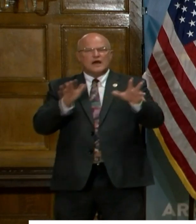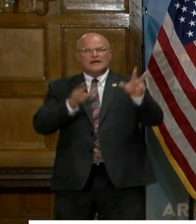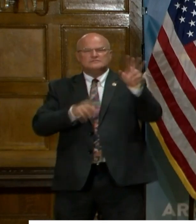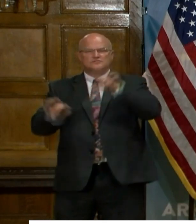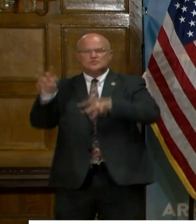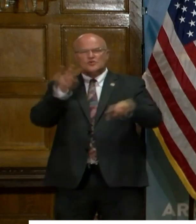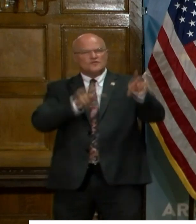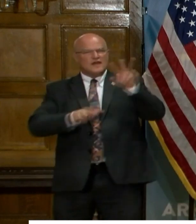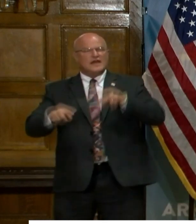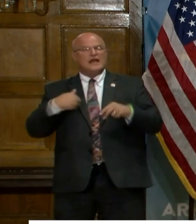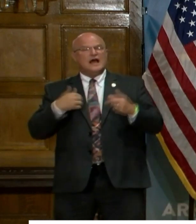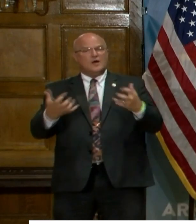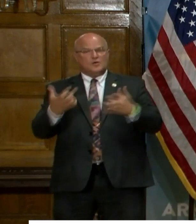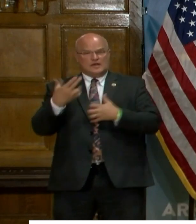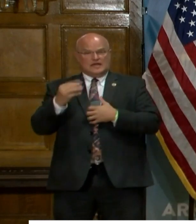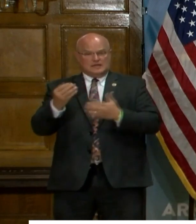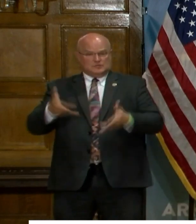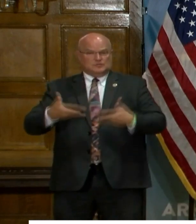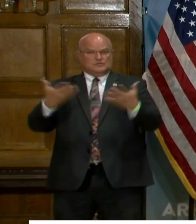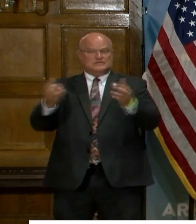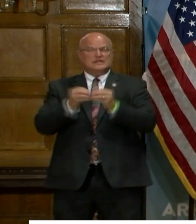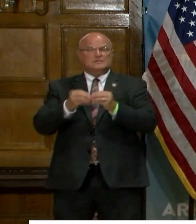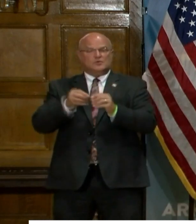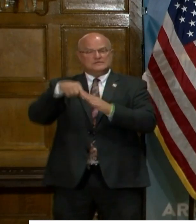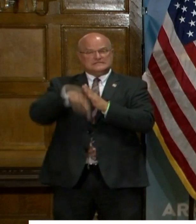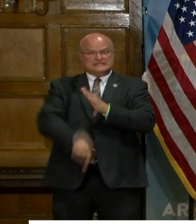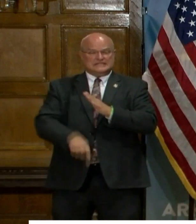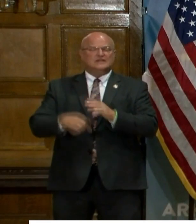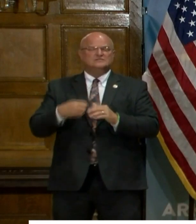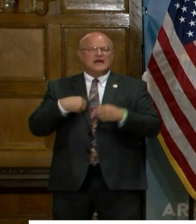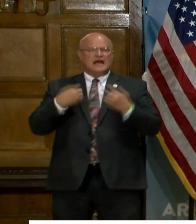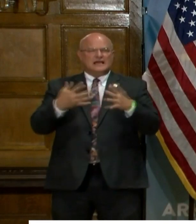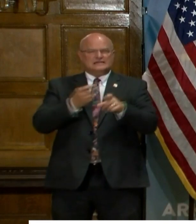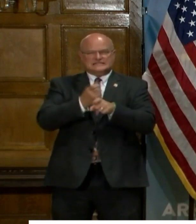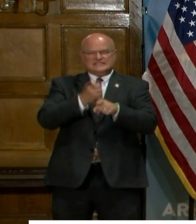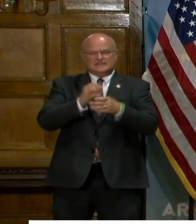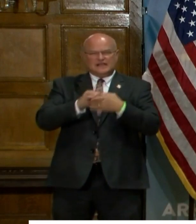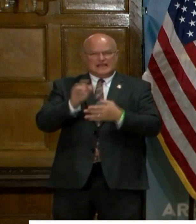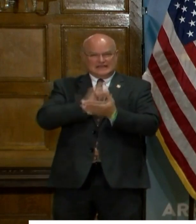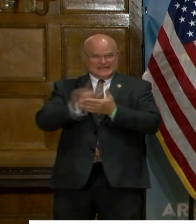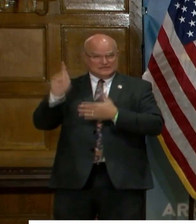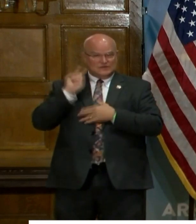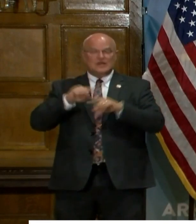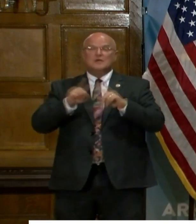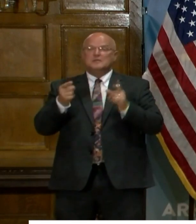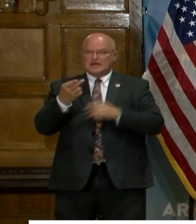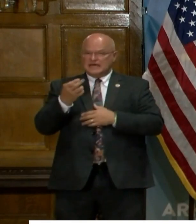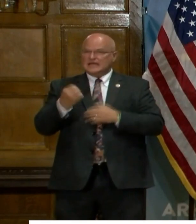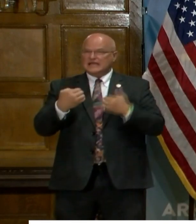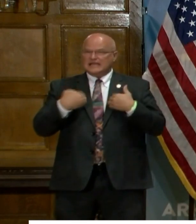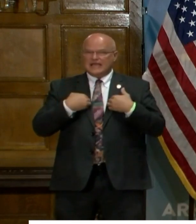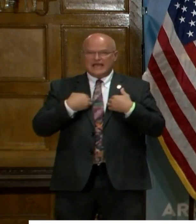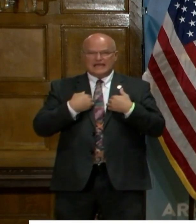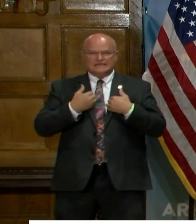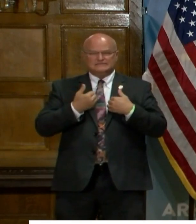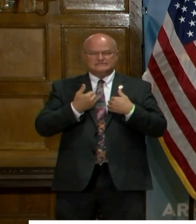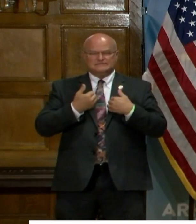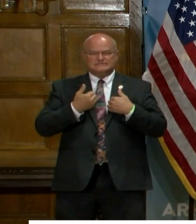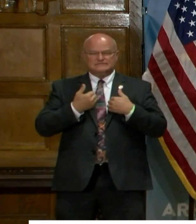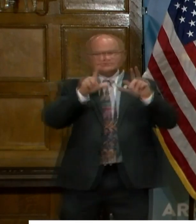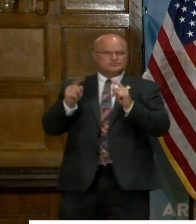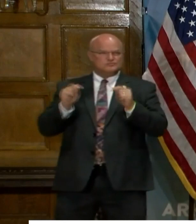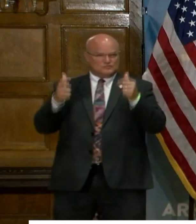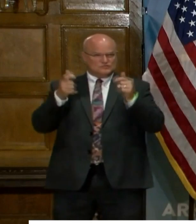survey that I wanted him to present in more detail. I gave a little teaser for that last week, but he's got a number of slides that he'll go